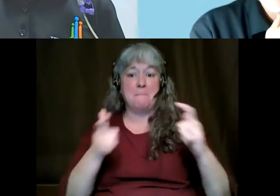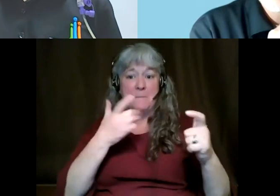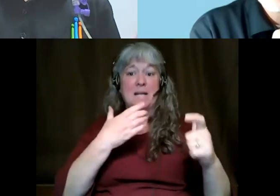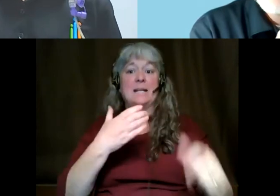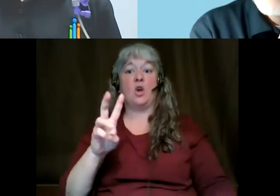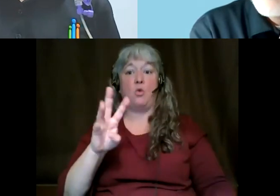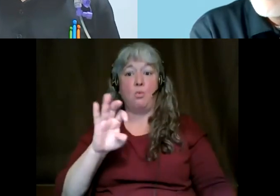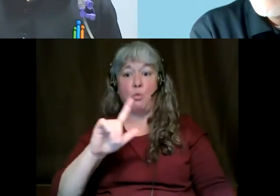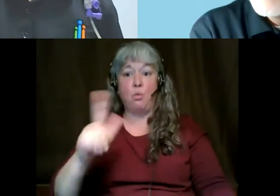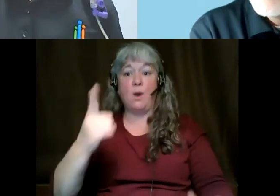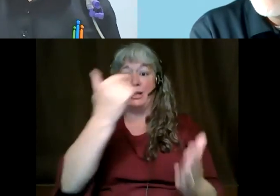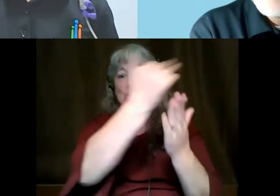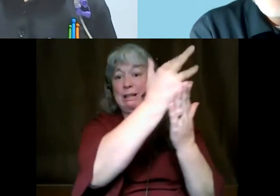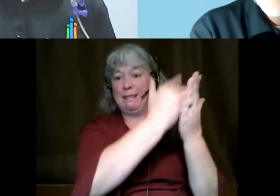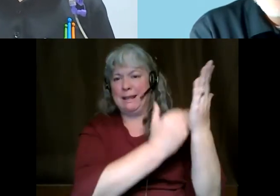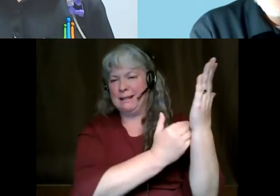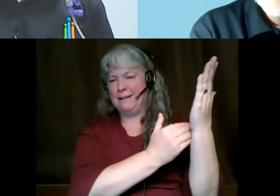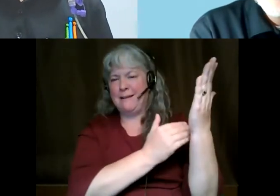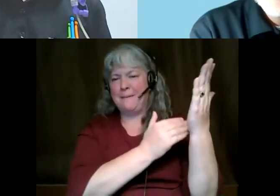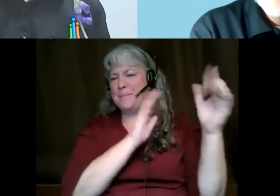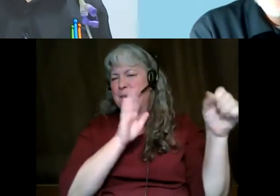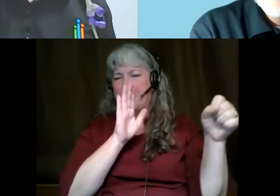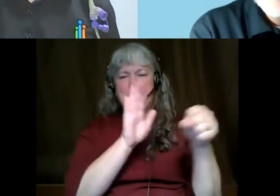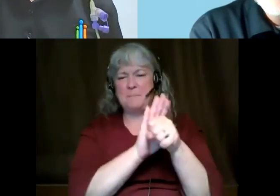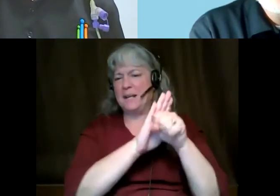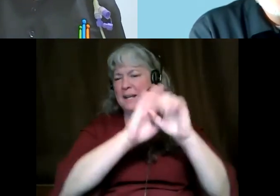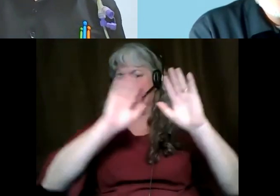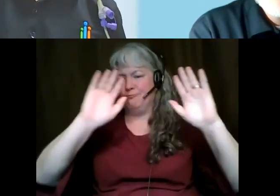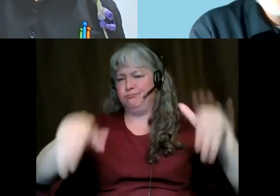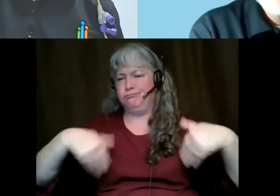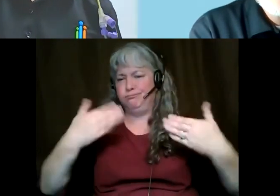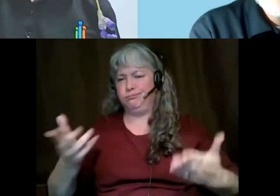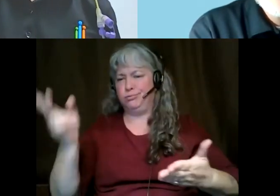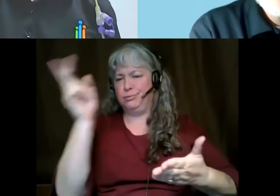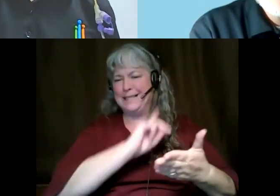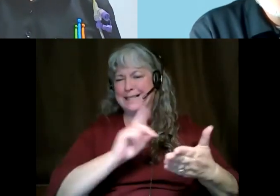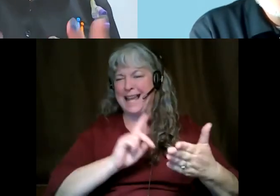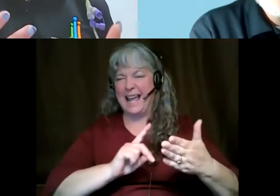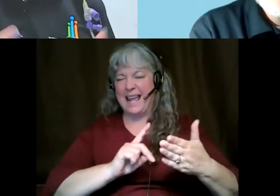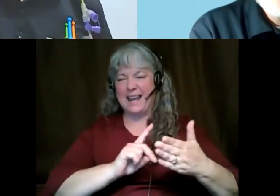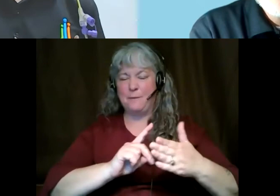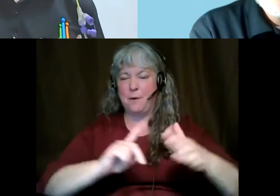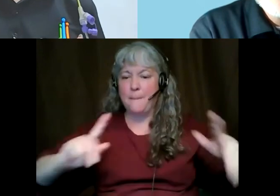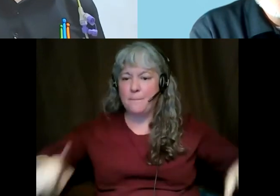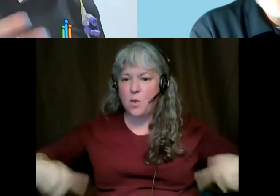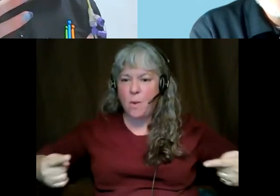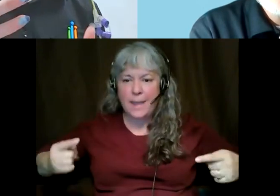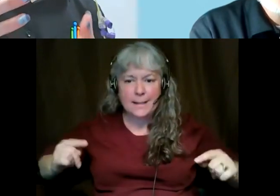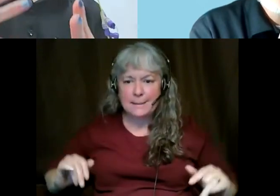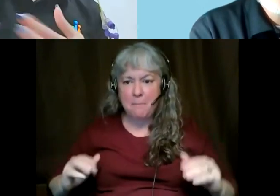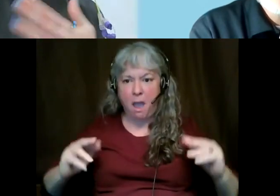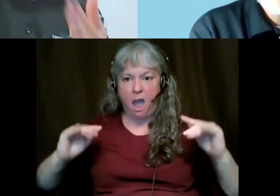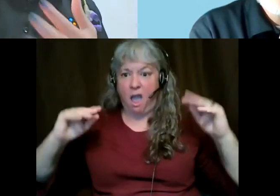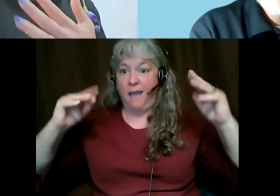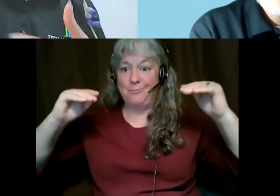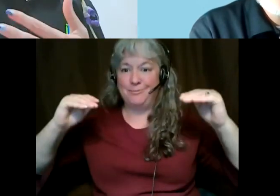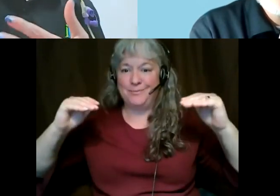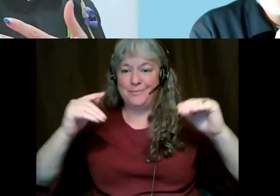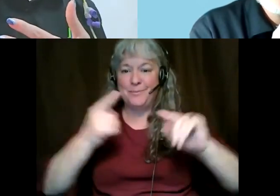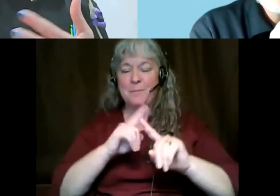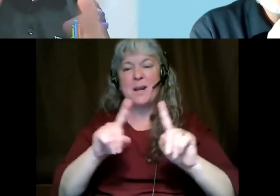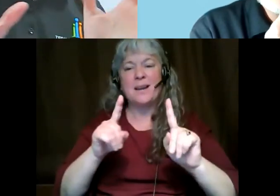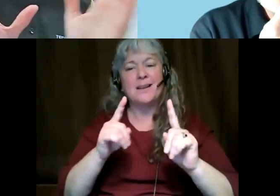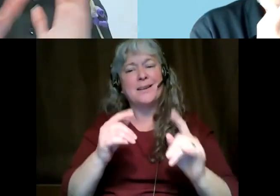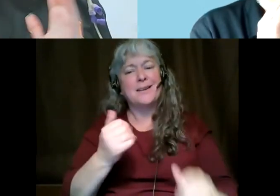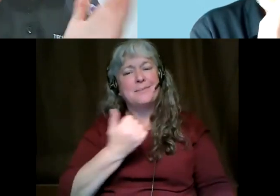to completely redesign a wheelchair from the ground up. But for the moment, for myself, I had sort of similar issues